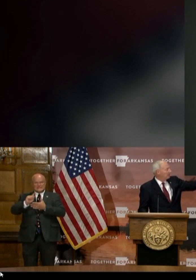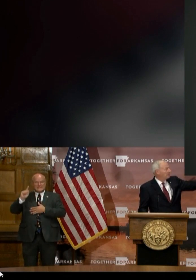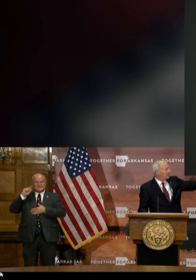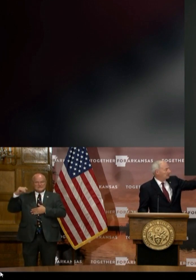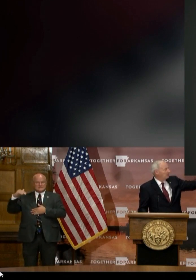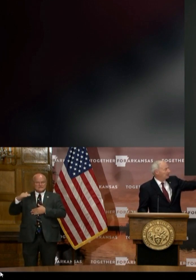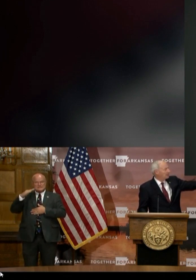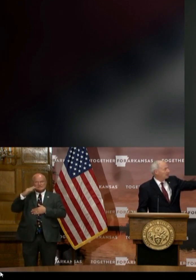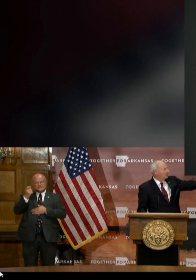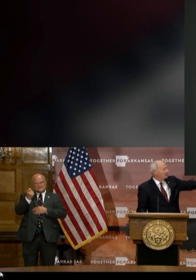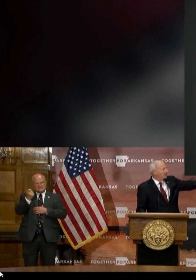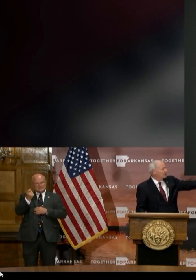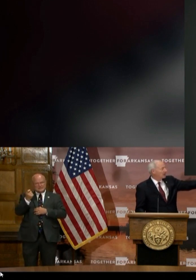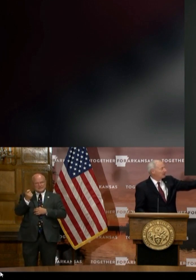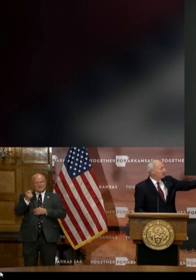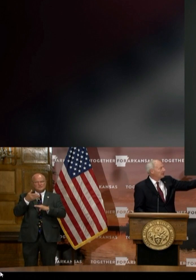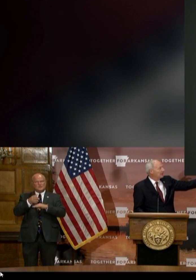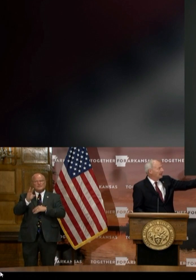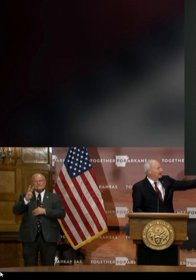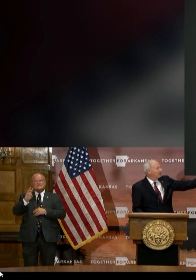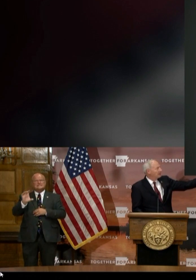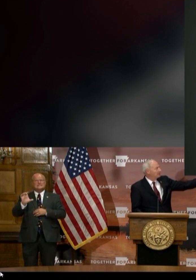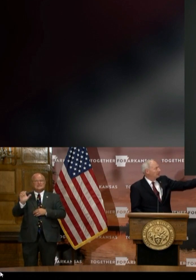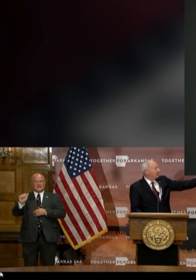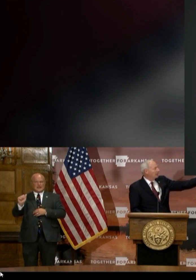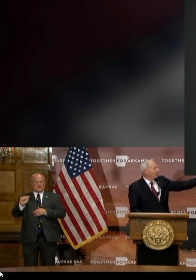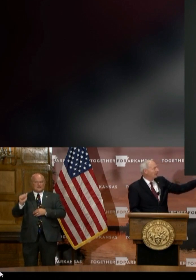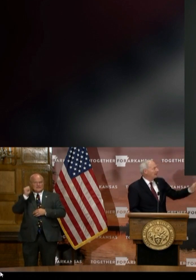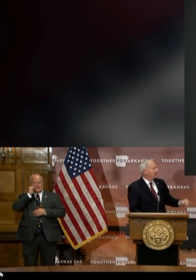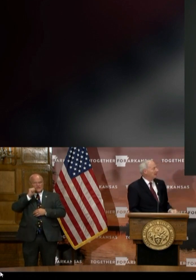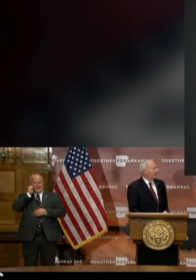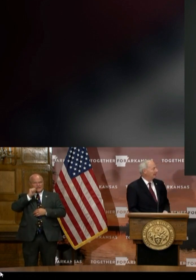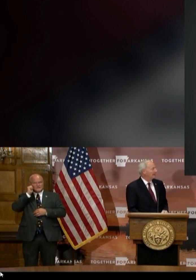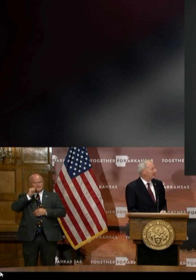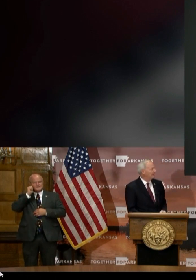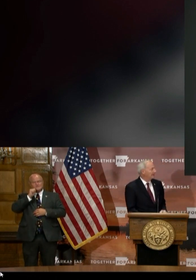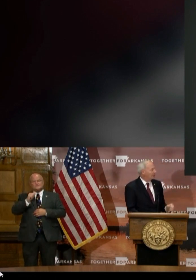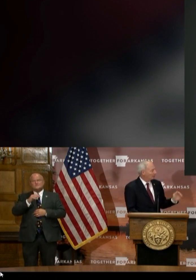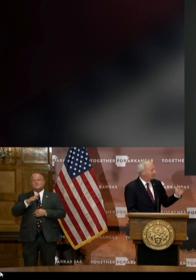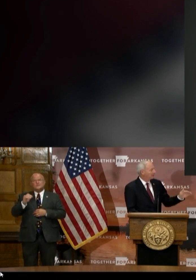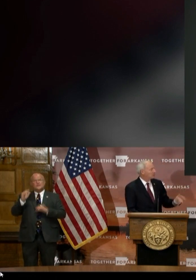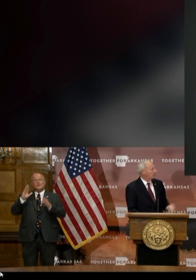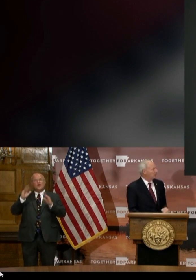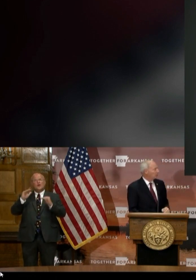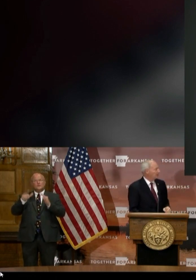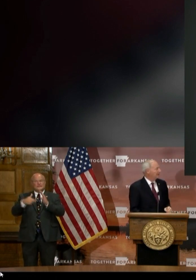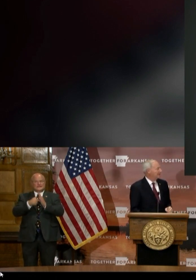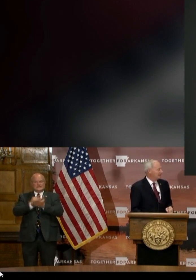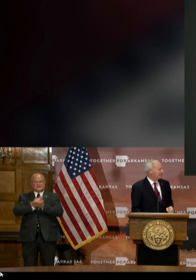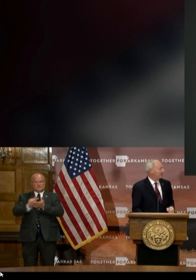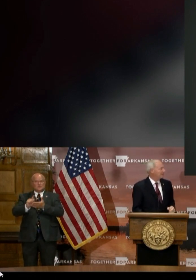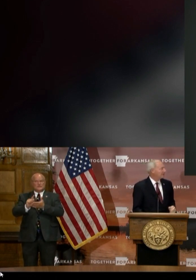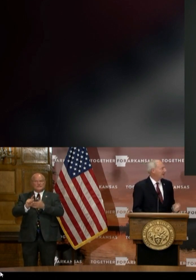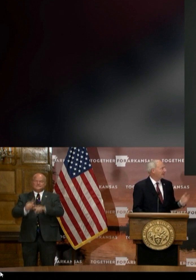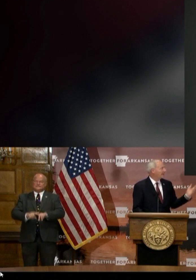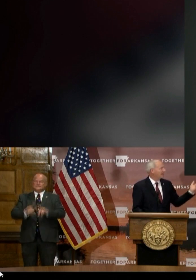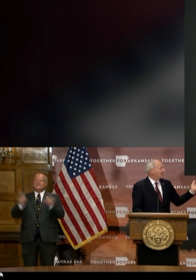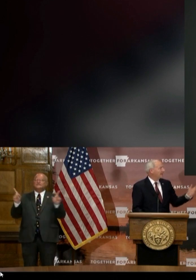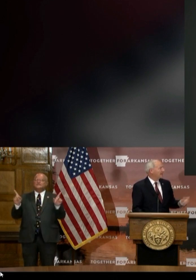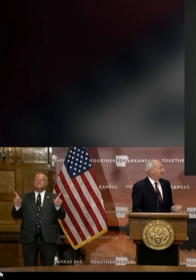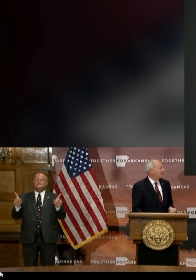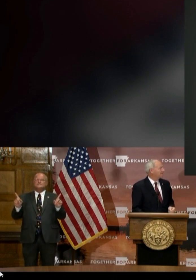we were up a little bit, over 600 average per day, and hopefully this week will be different from